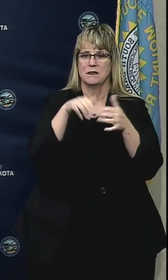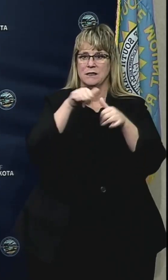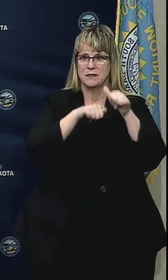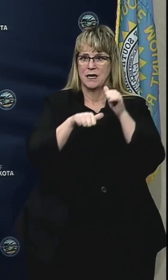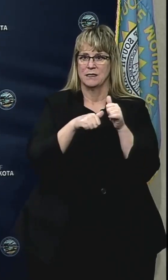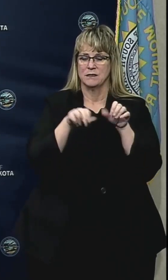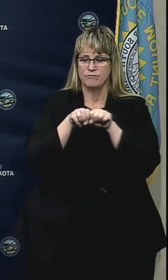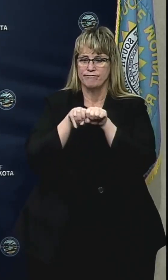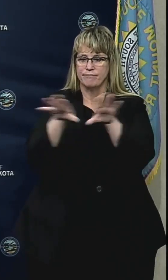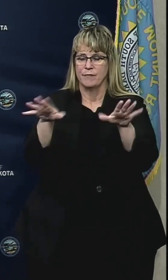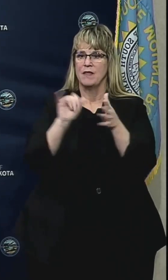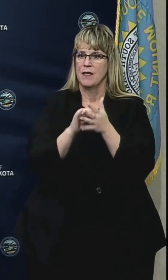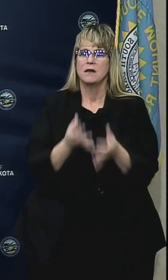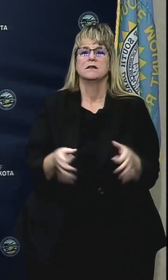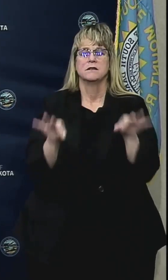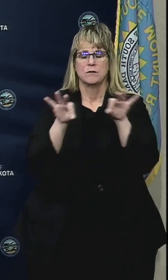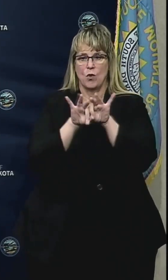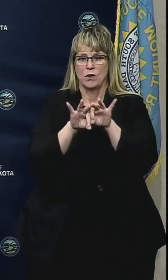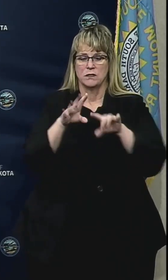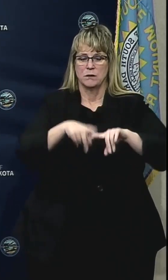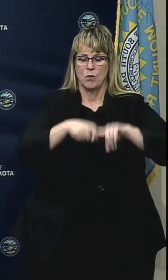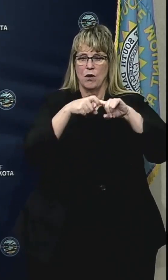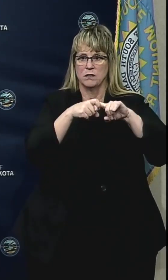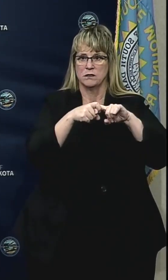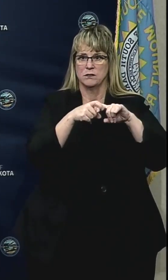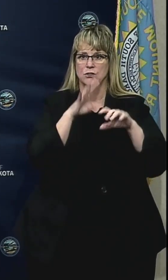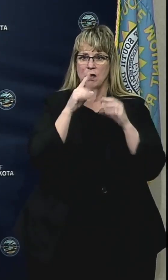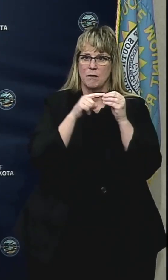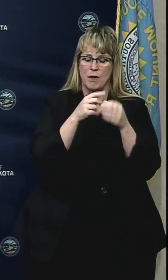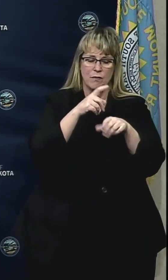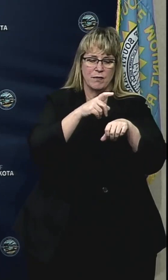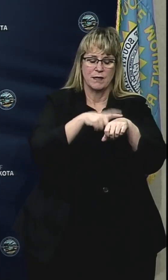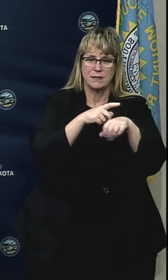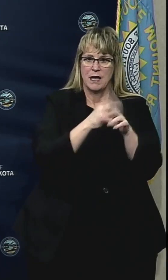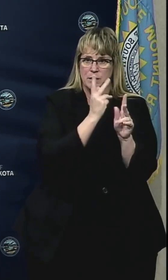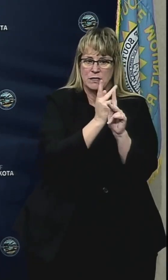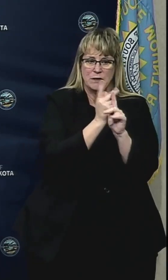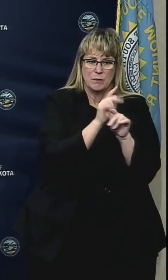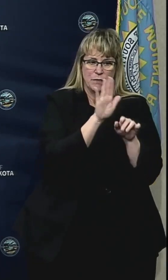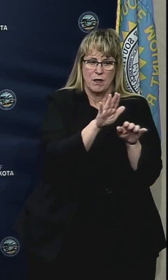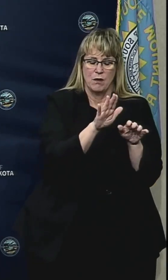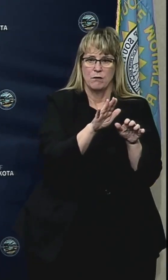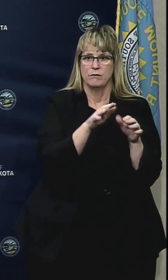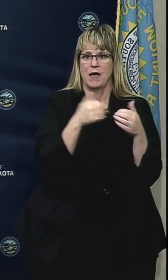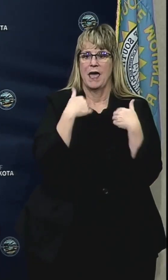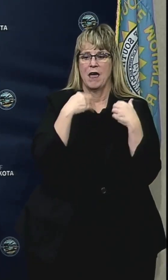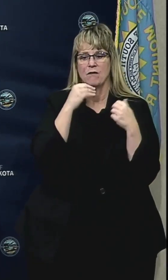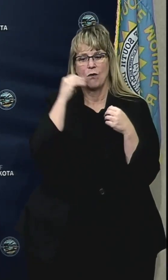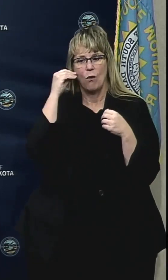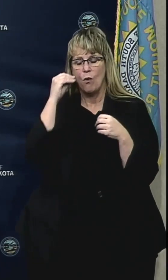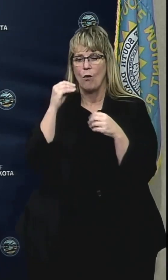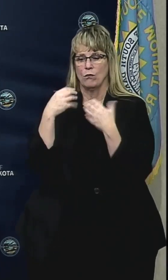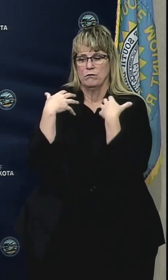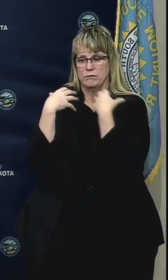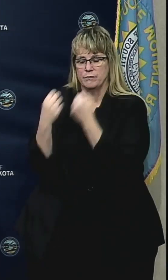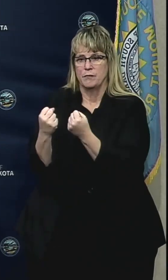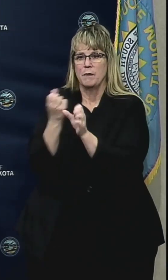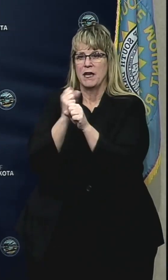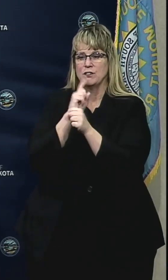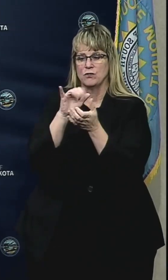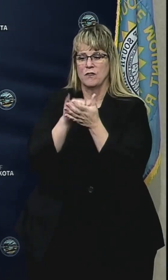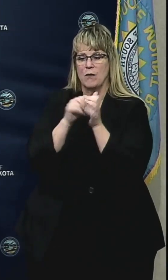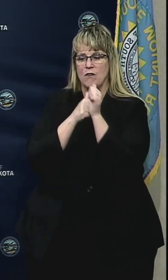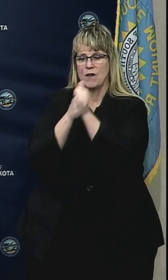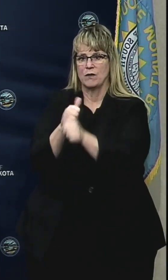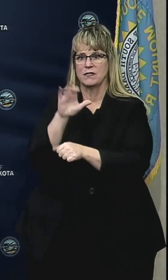virus that that's incredibly important to deal with the incubation period, to give people an opportunity to go home and to heal, and to make sure that we're